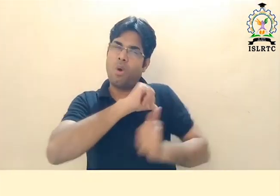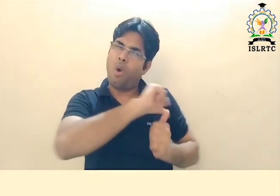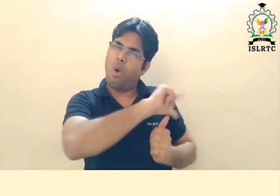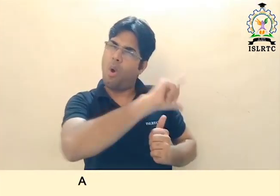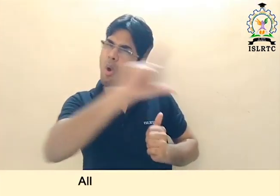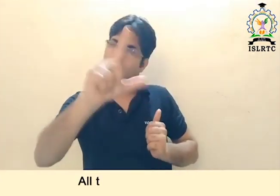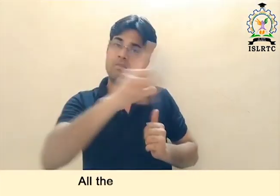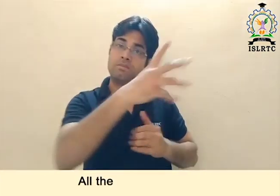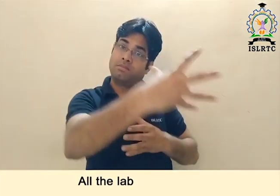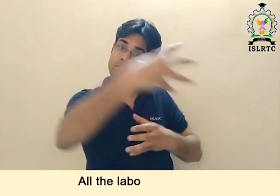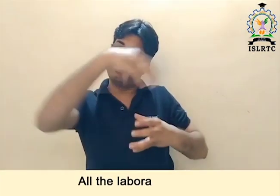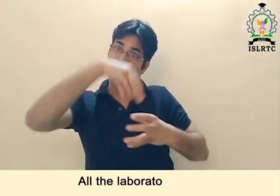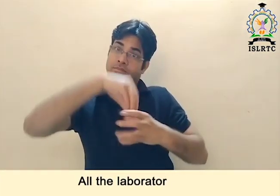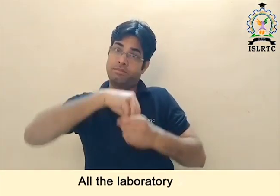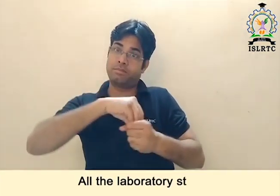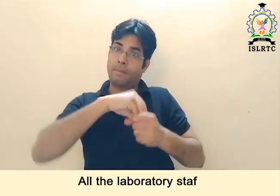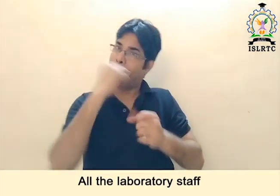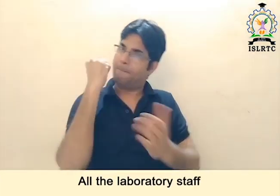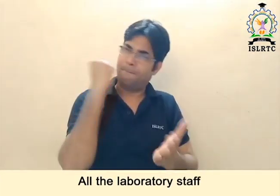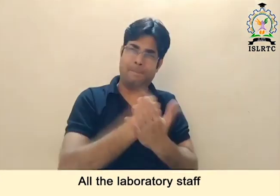all the laboratory staff,